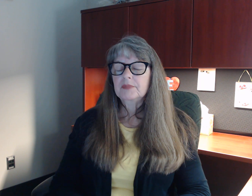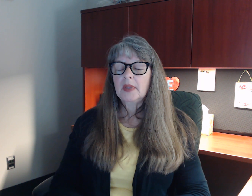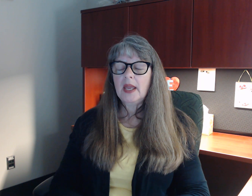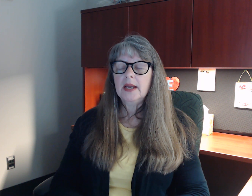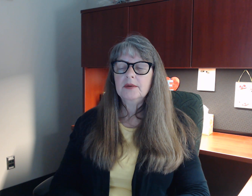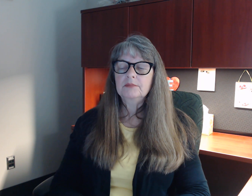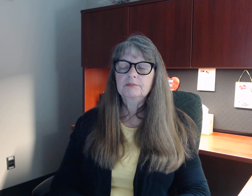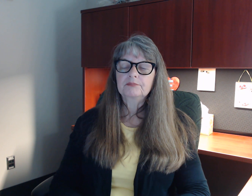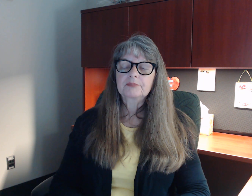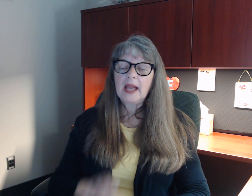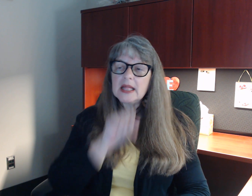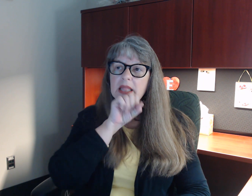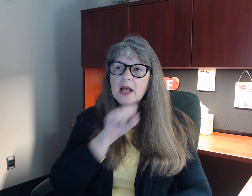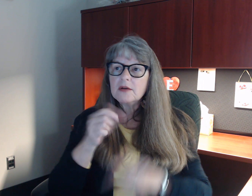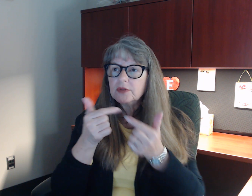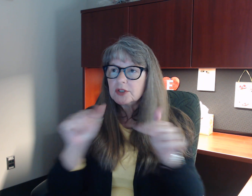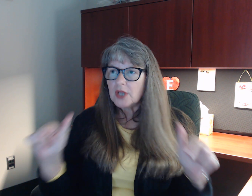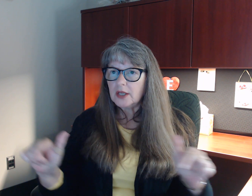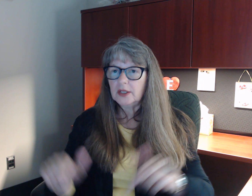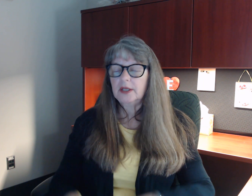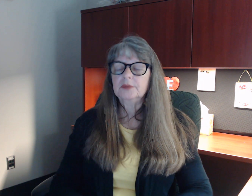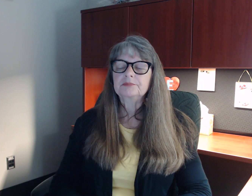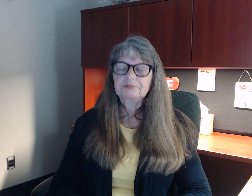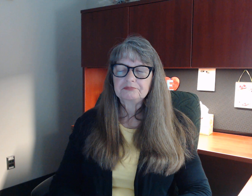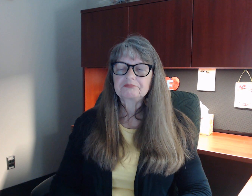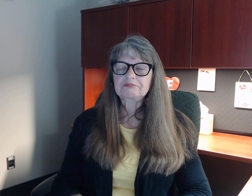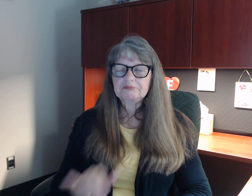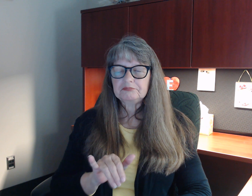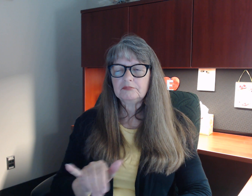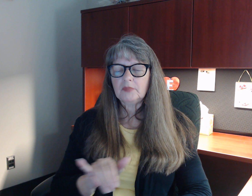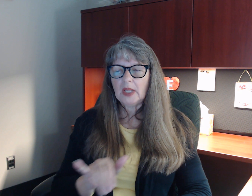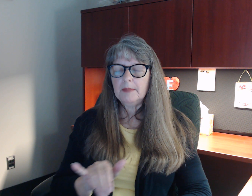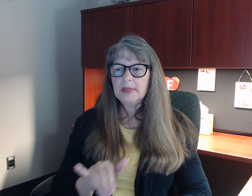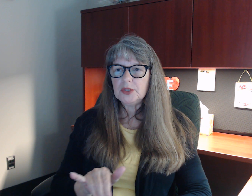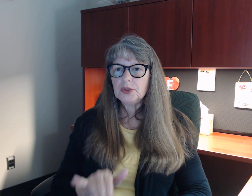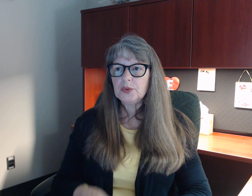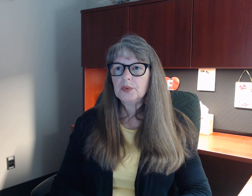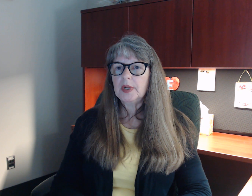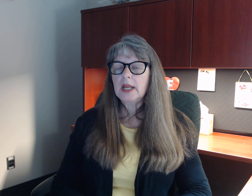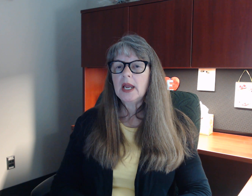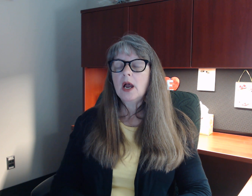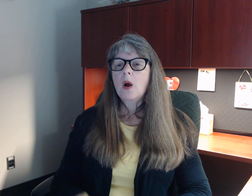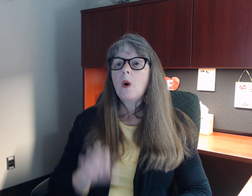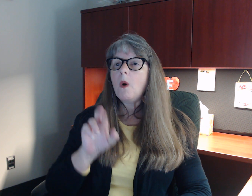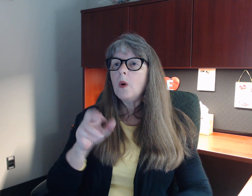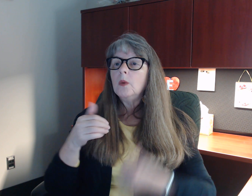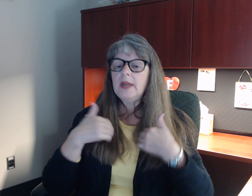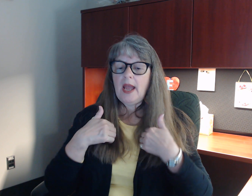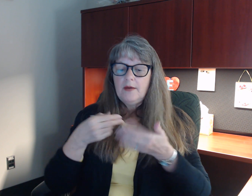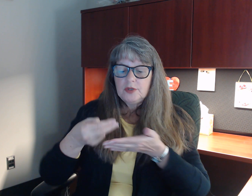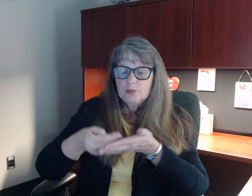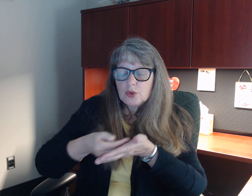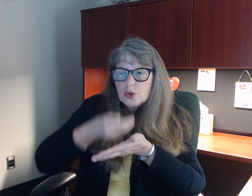really? I love lasagna. Me too. Or we have some